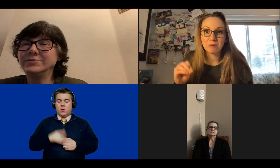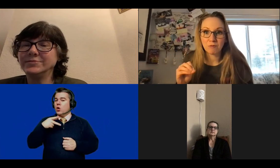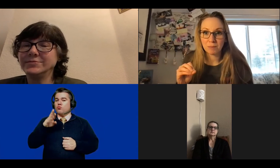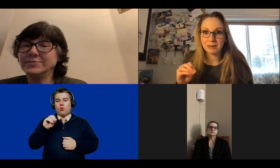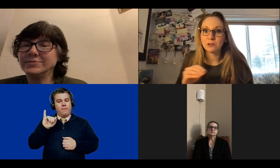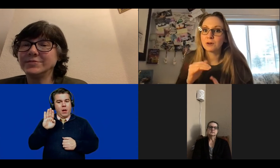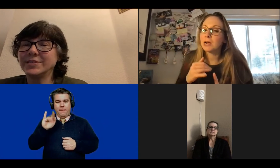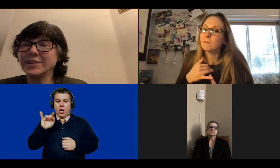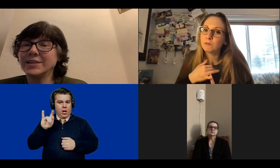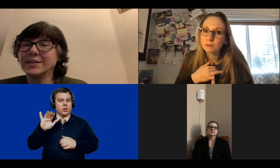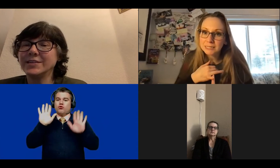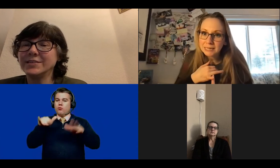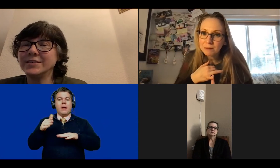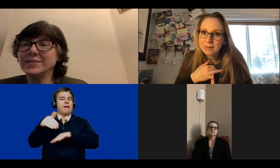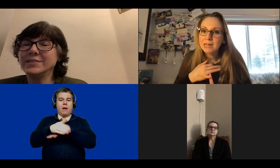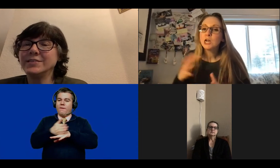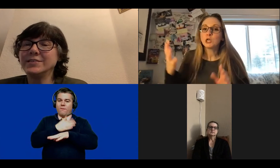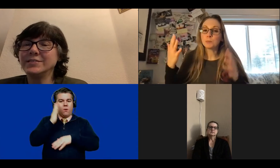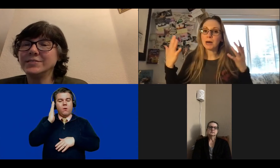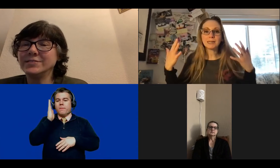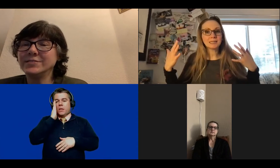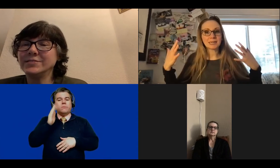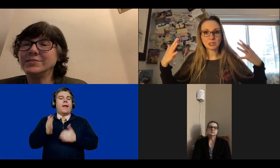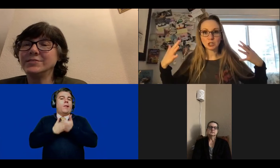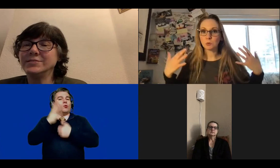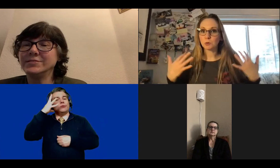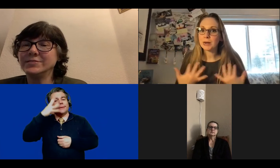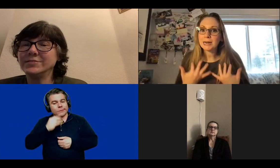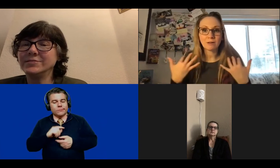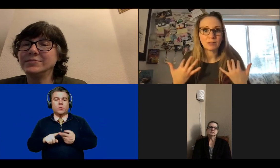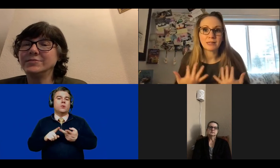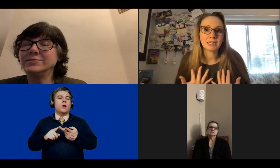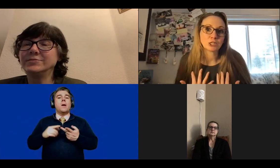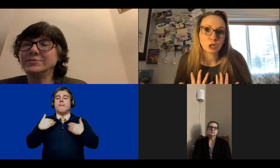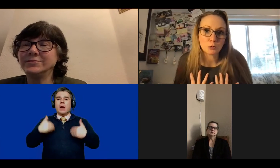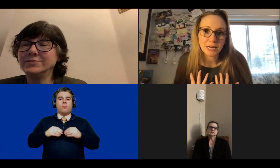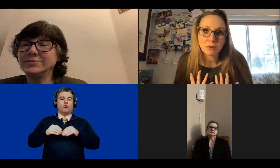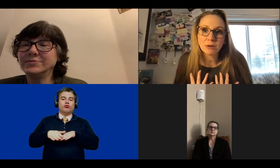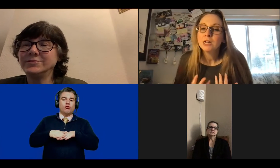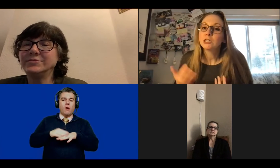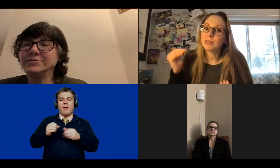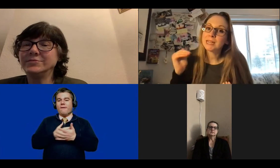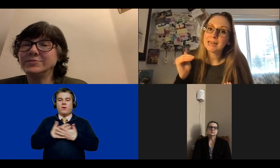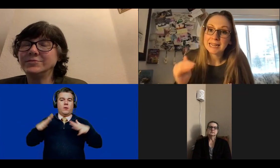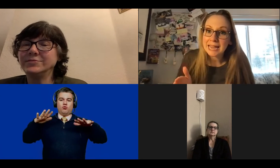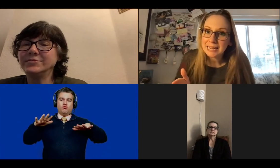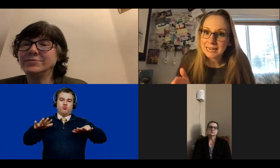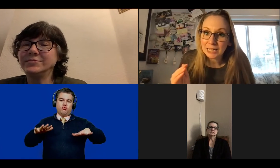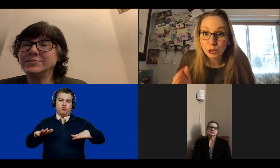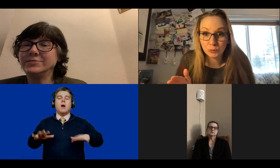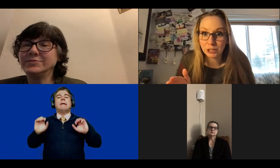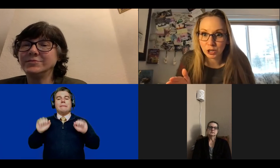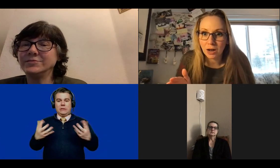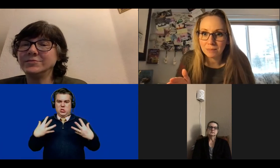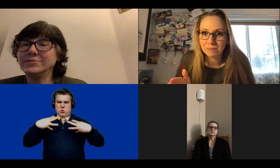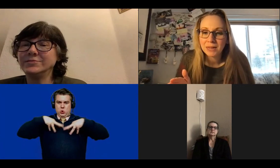at night before bed. They're very helpful for sleeping. Your body is at a slower rate. Everything has slowed down, so we can kind of get in